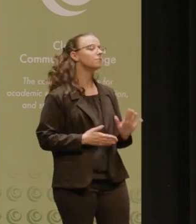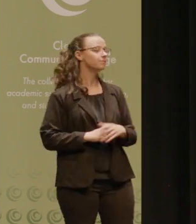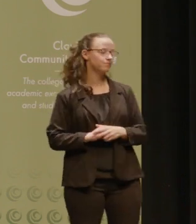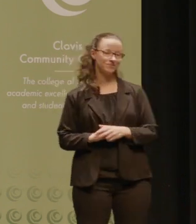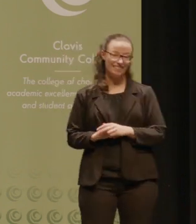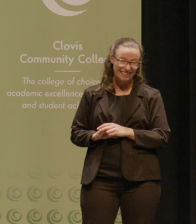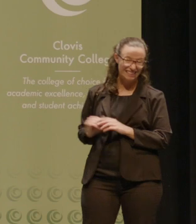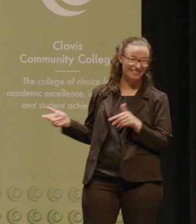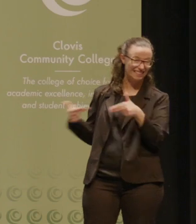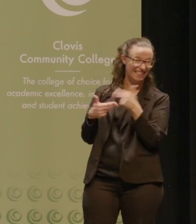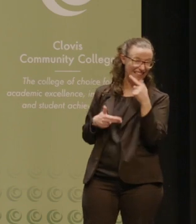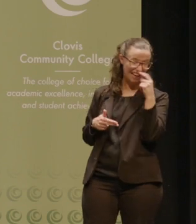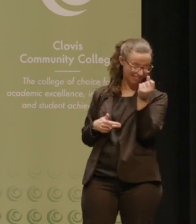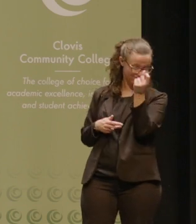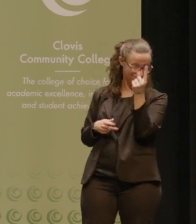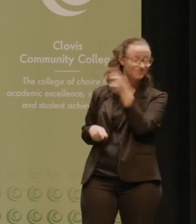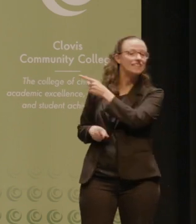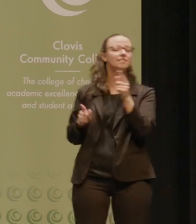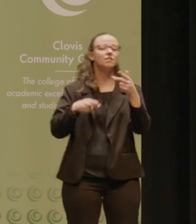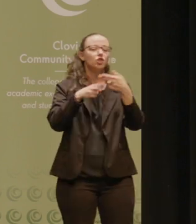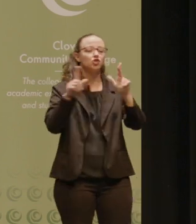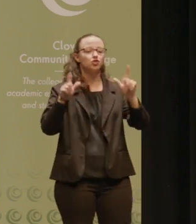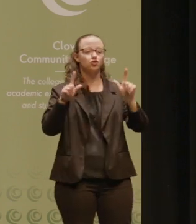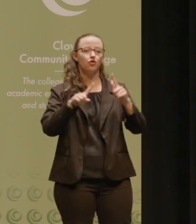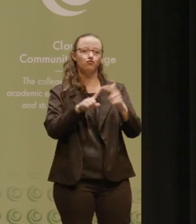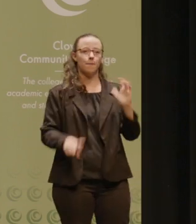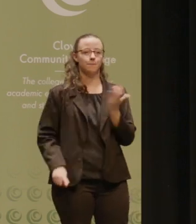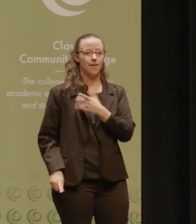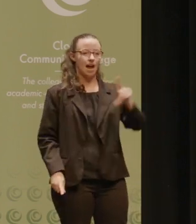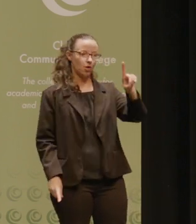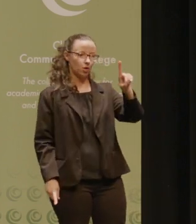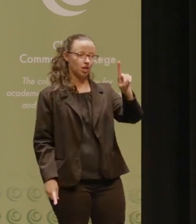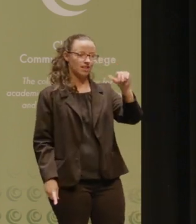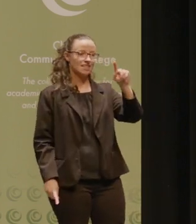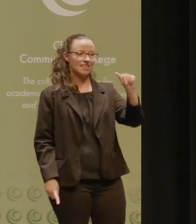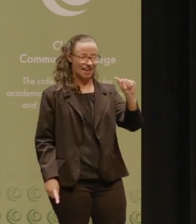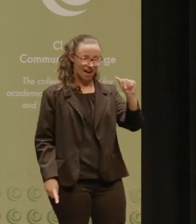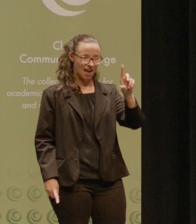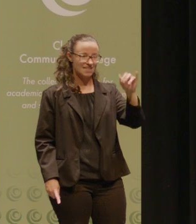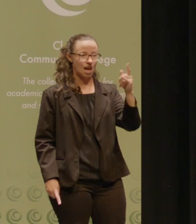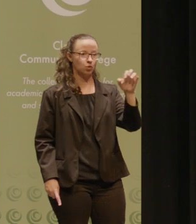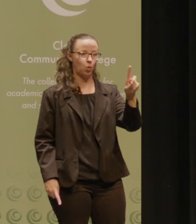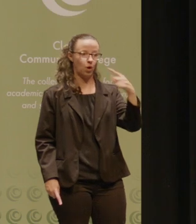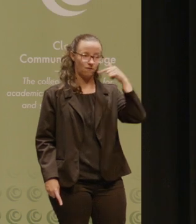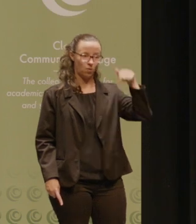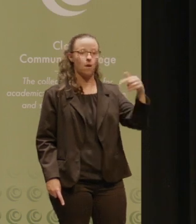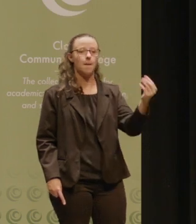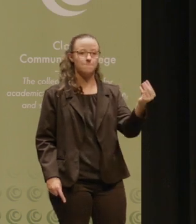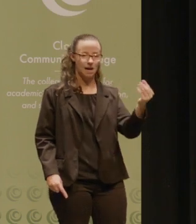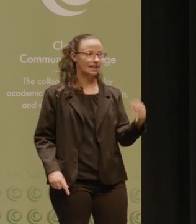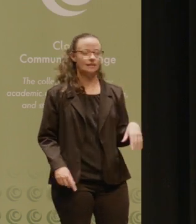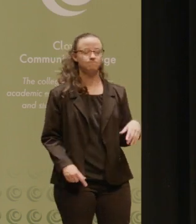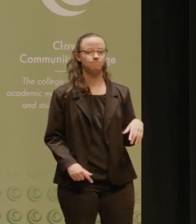is a really ugly slide, I know it. This is a snapshot from our data dashboard this Monday, and